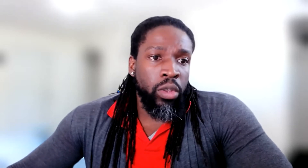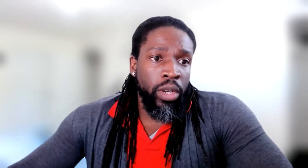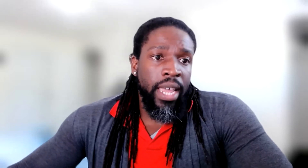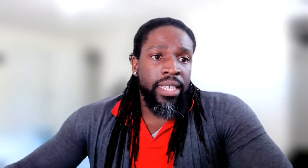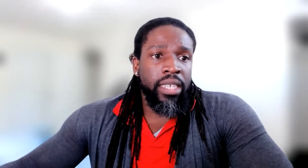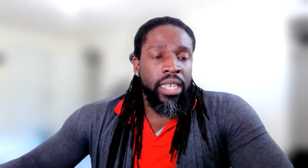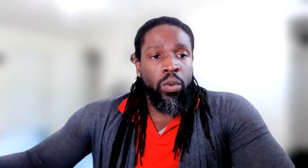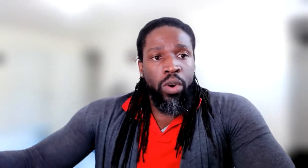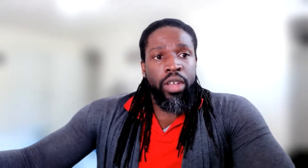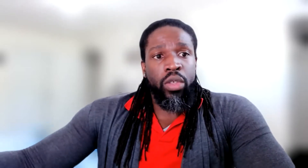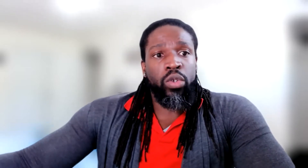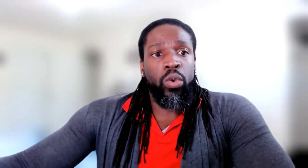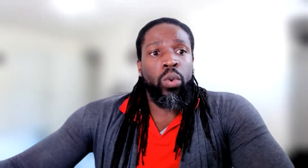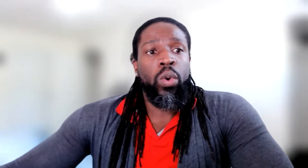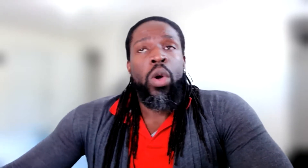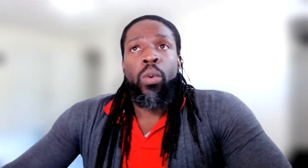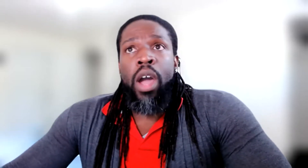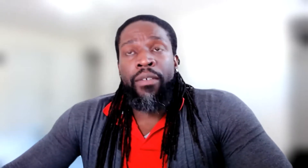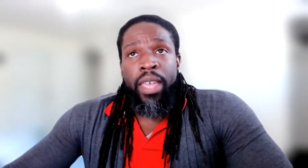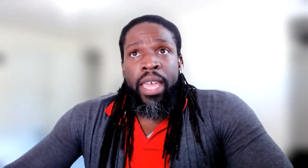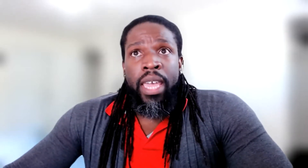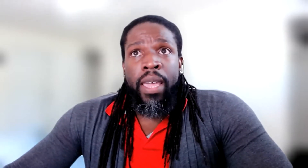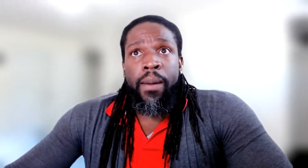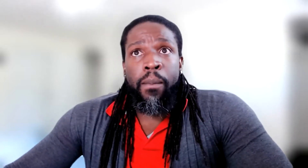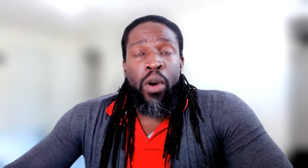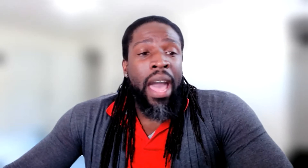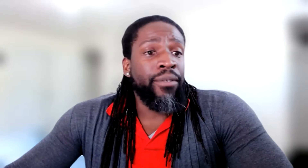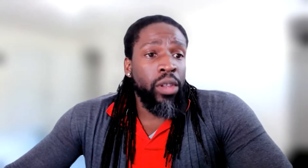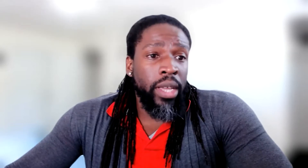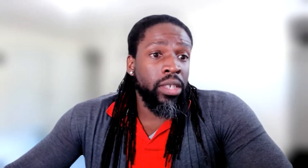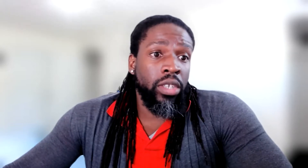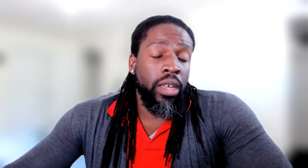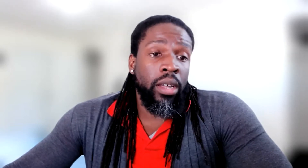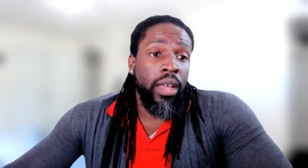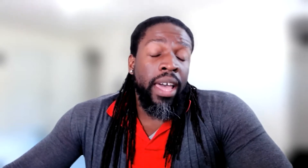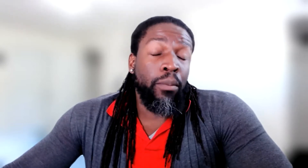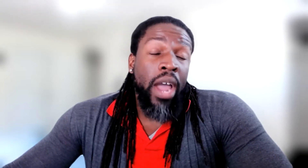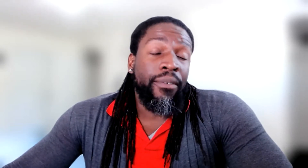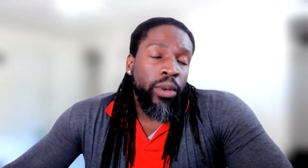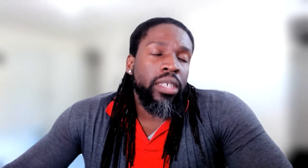being included, as I said, were those who were of a more affluent